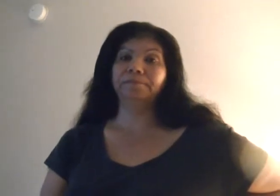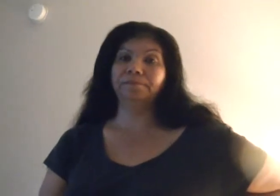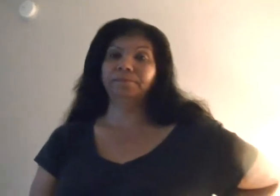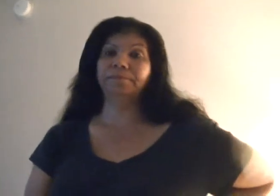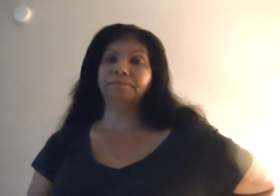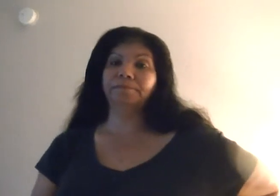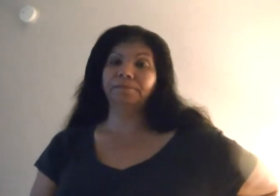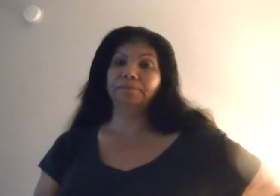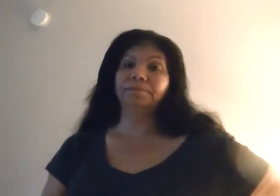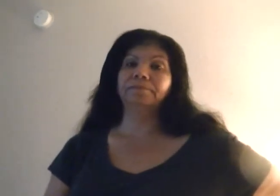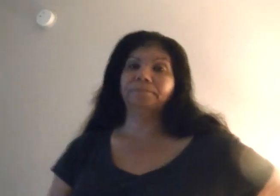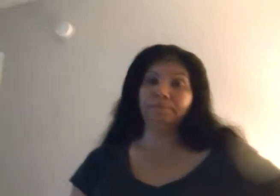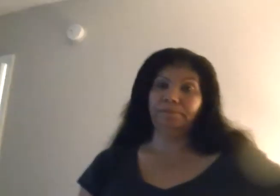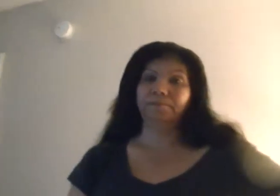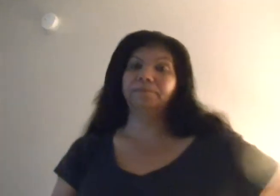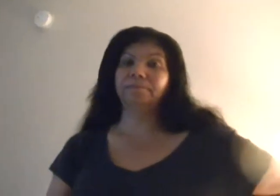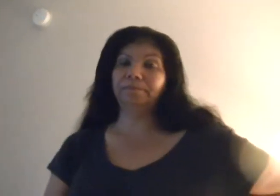make our abode